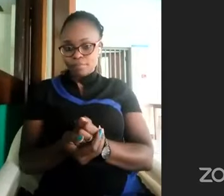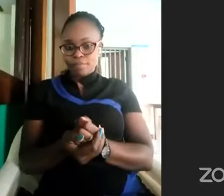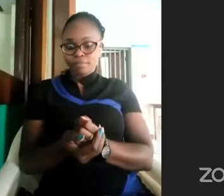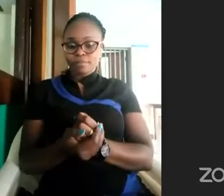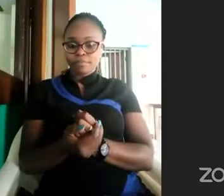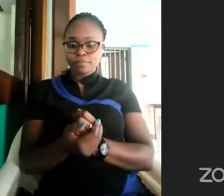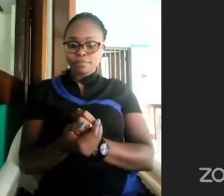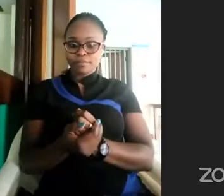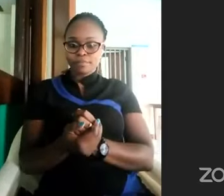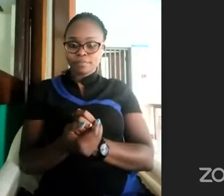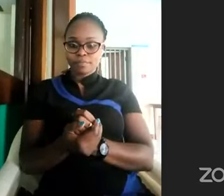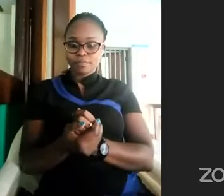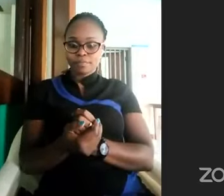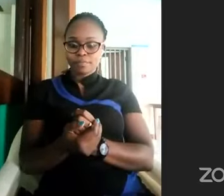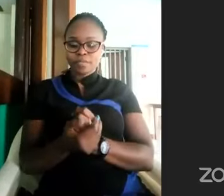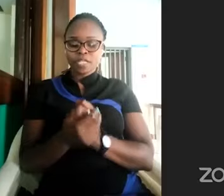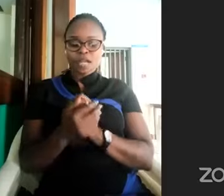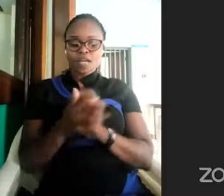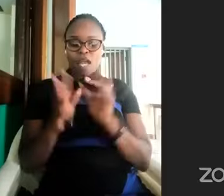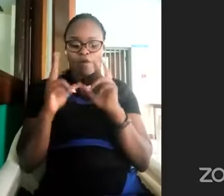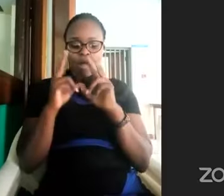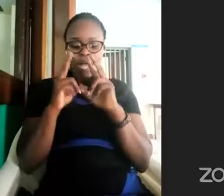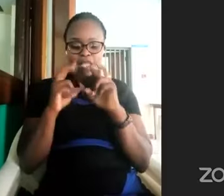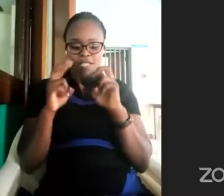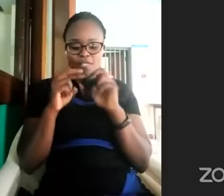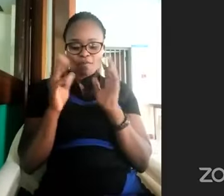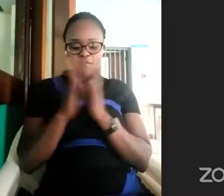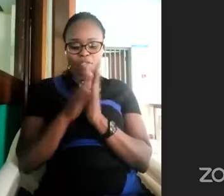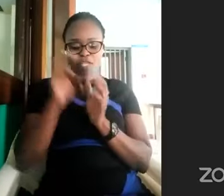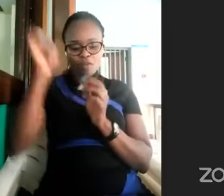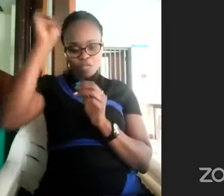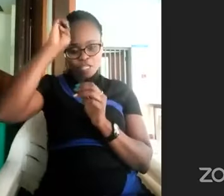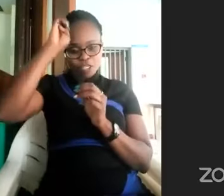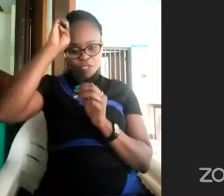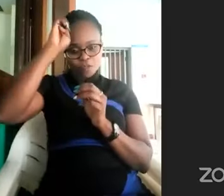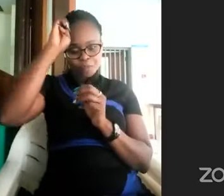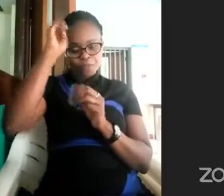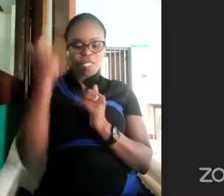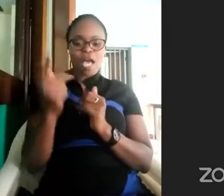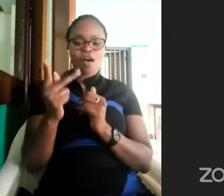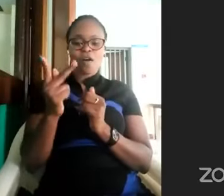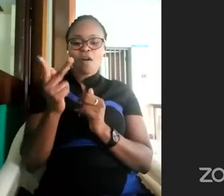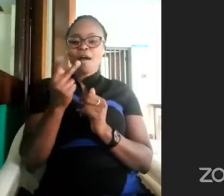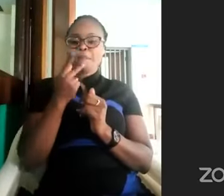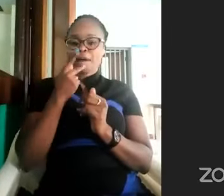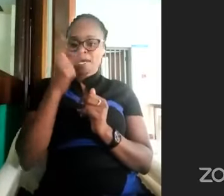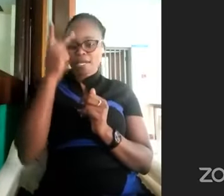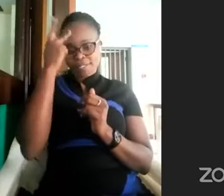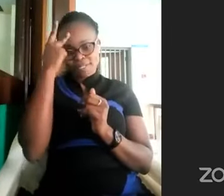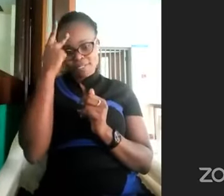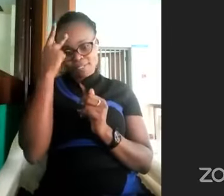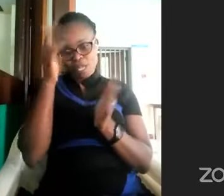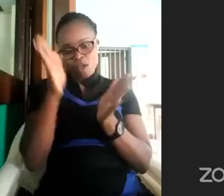Assessment. Kama mzazi ama kama mwanamke mlemavu, huko kwa ground kumekuwa